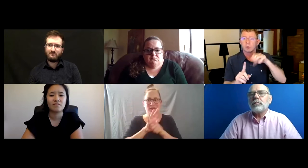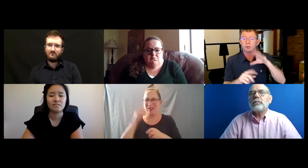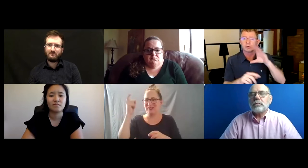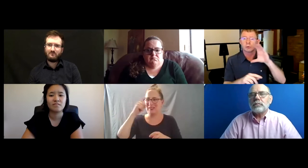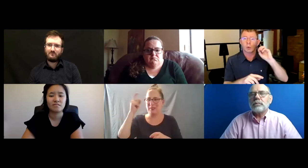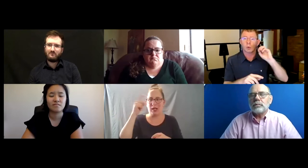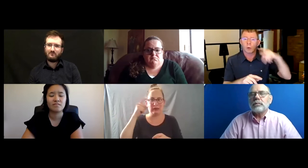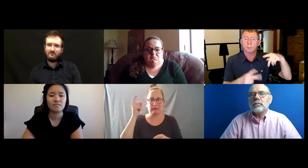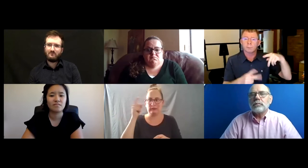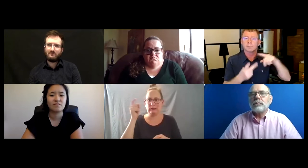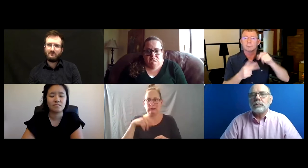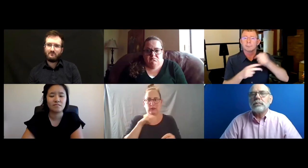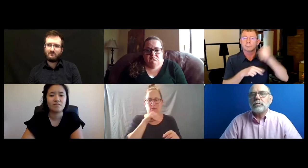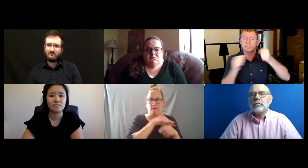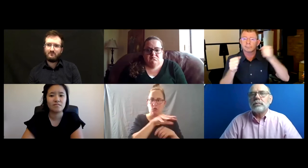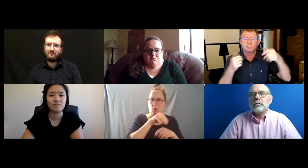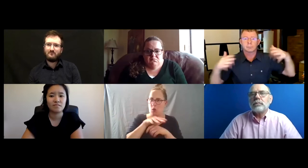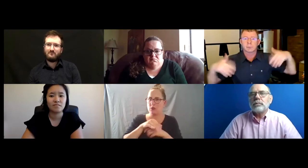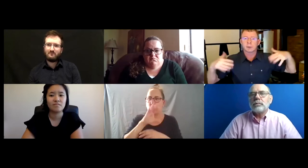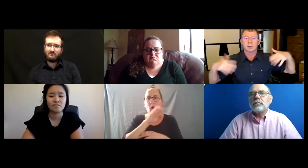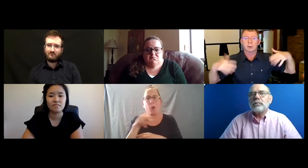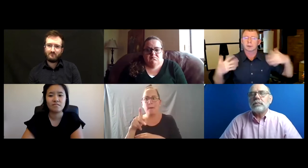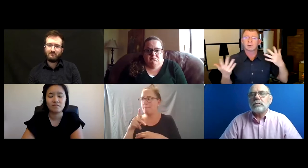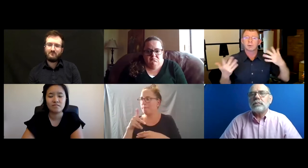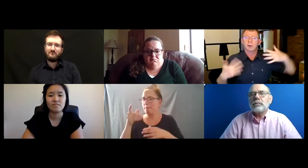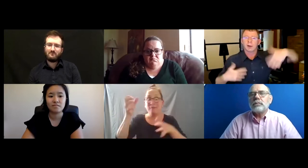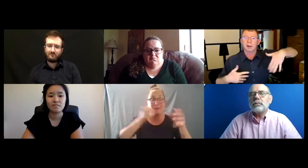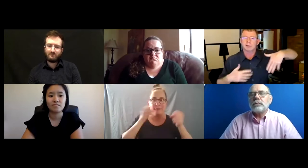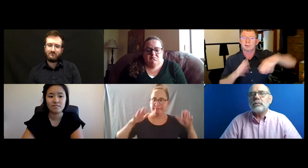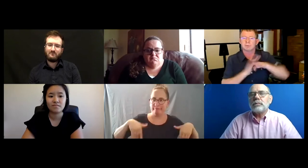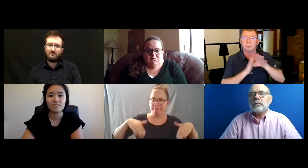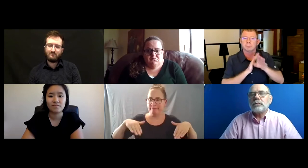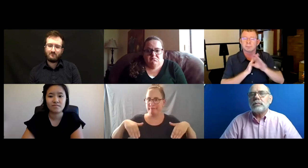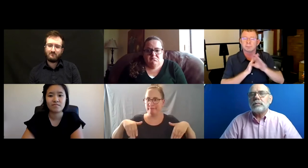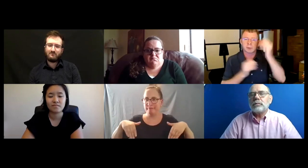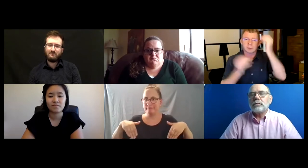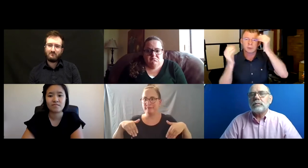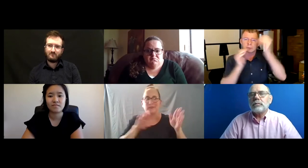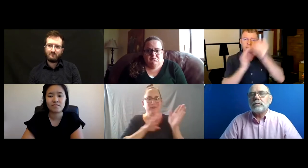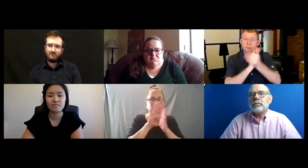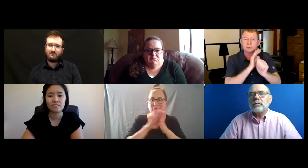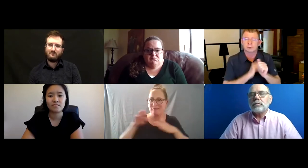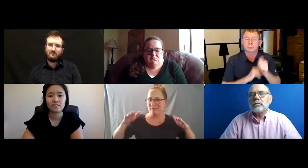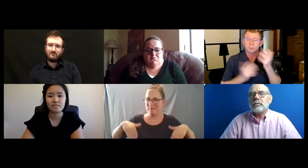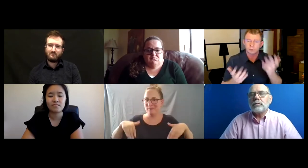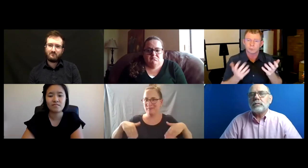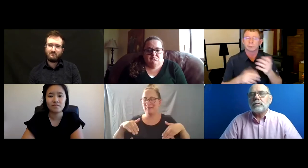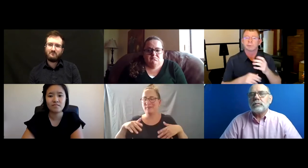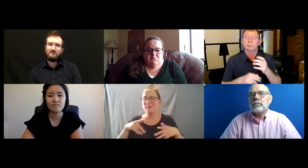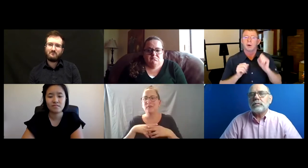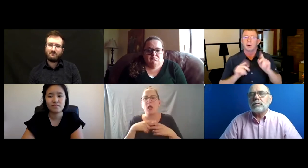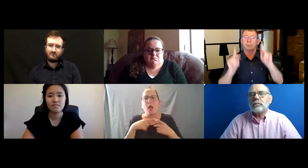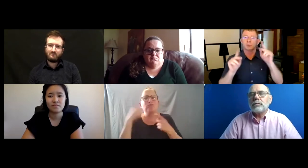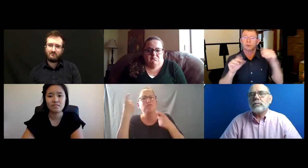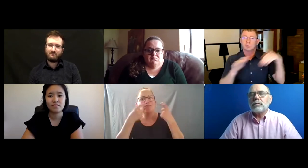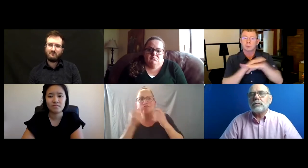know where to go and where these opportunities are? They haven't had an opportunity to take part in a co-op through